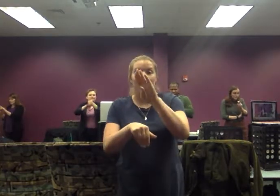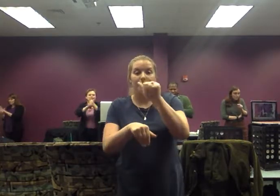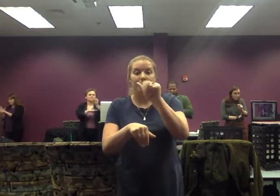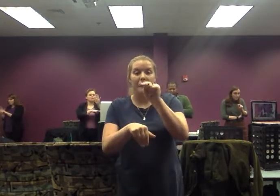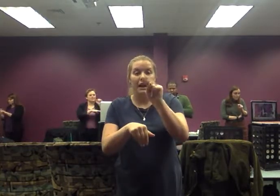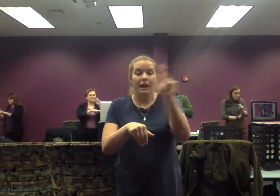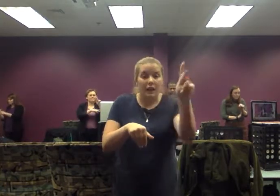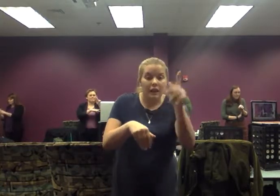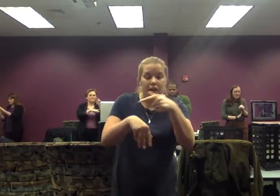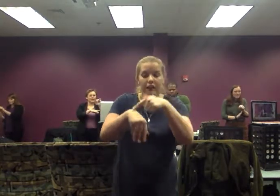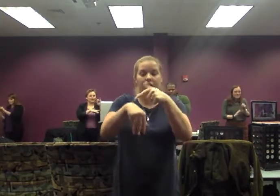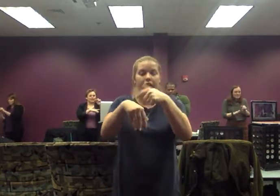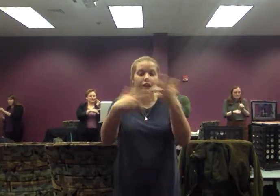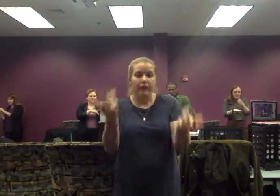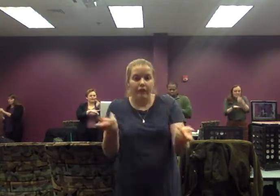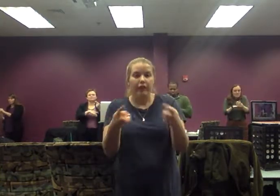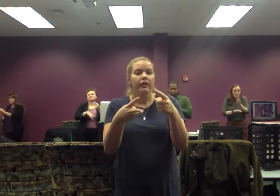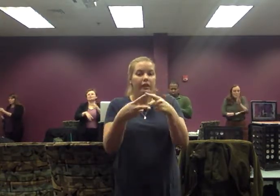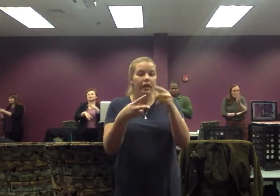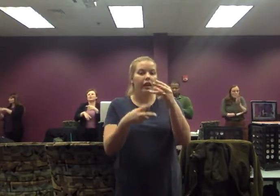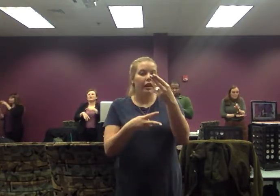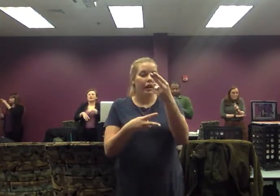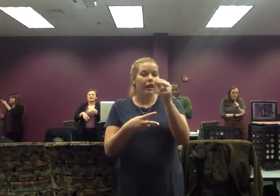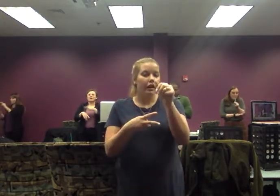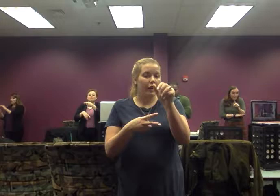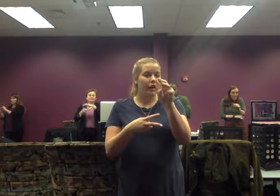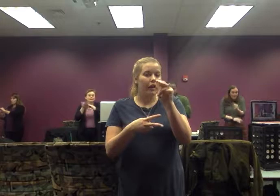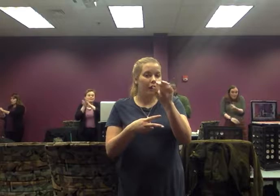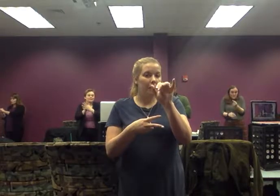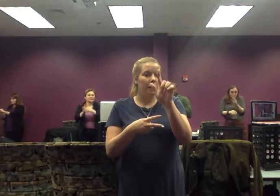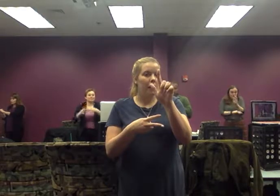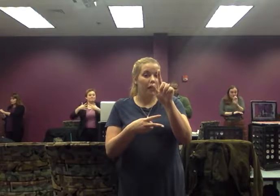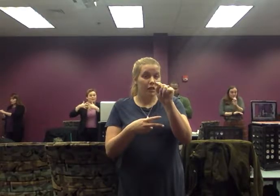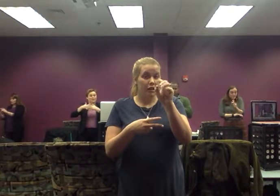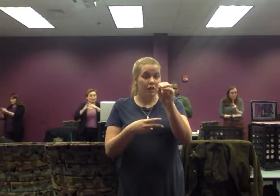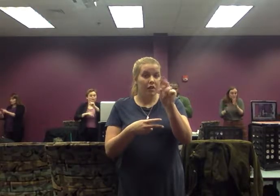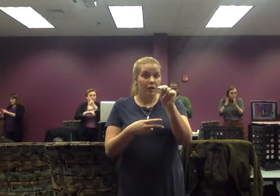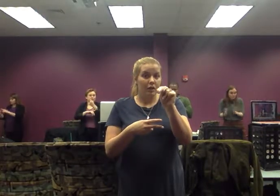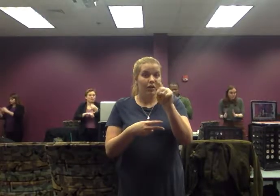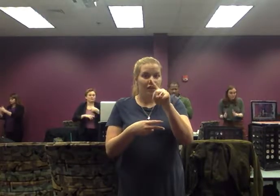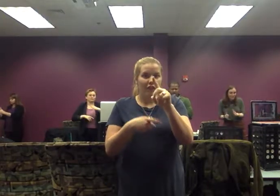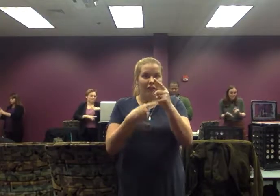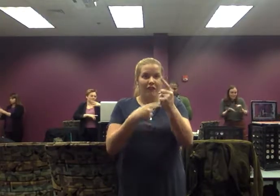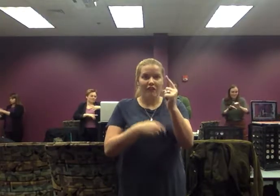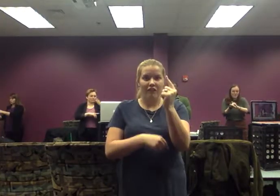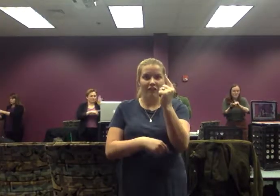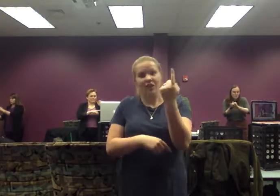there, and of course, eventually becoming the nation's first official banker, Secretary of the Treasury.